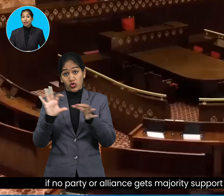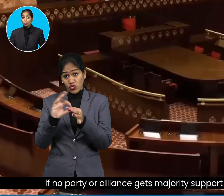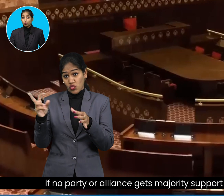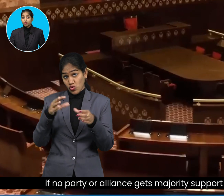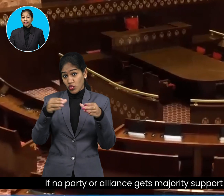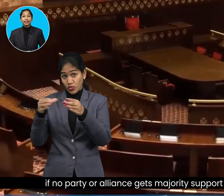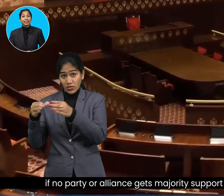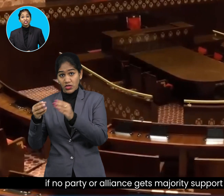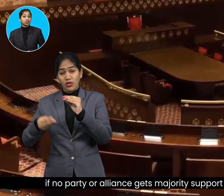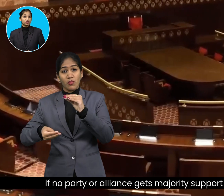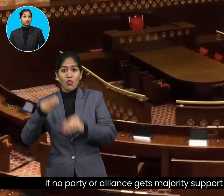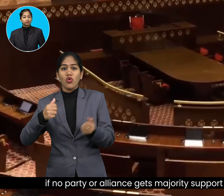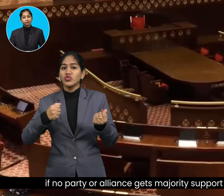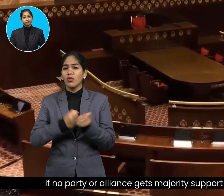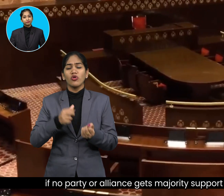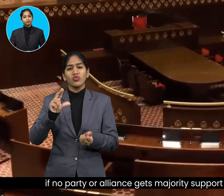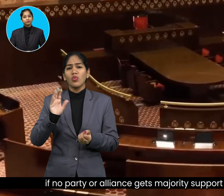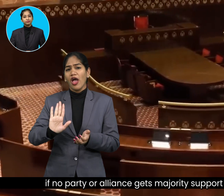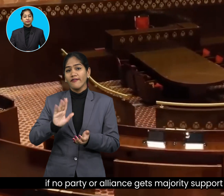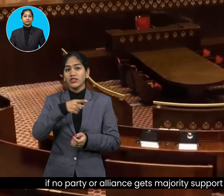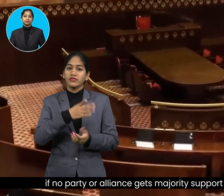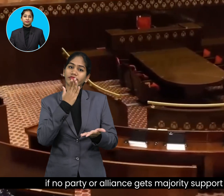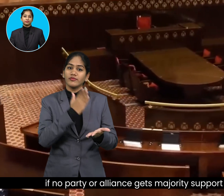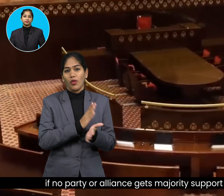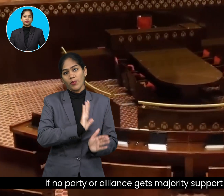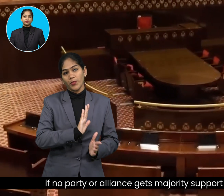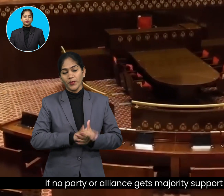majority support in the election.